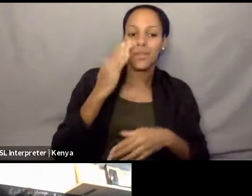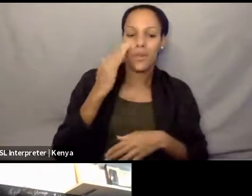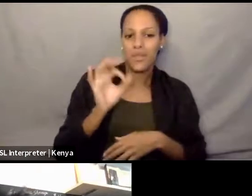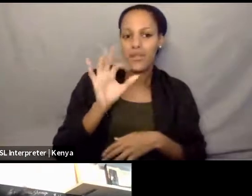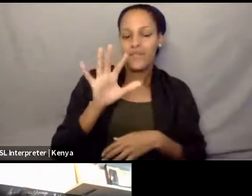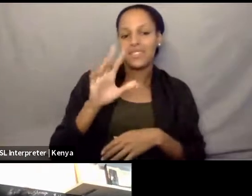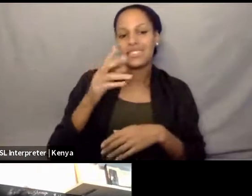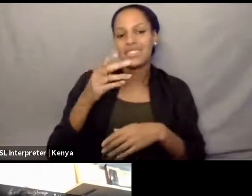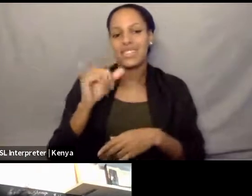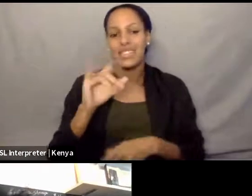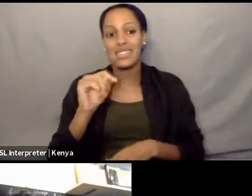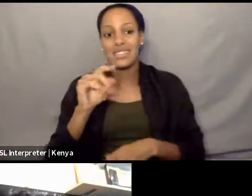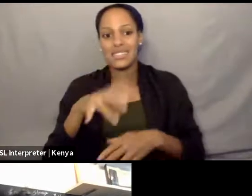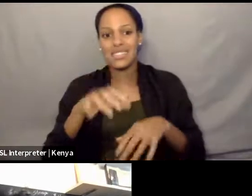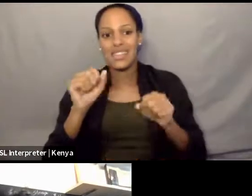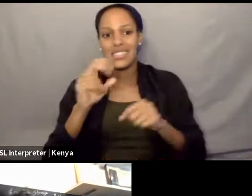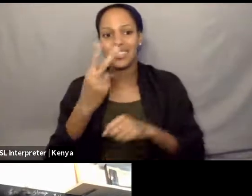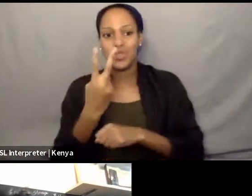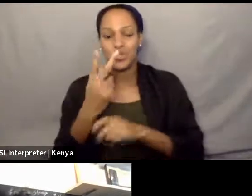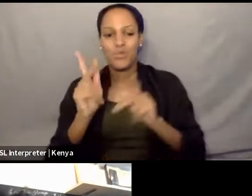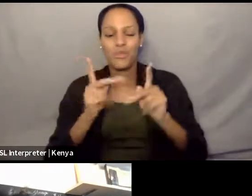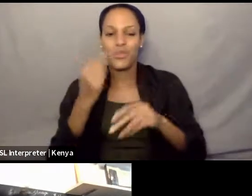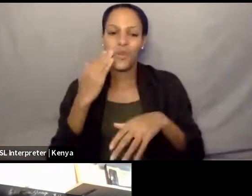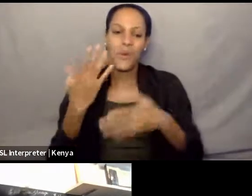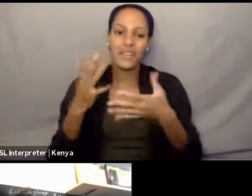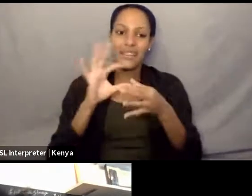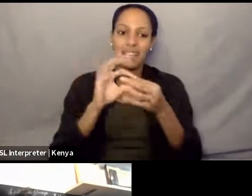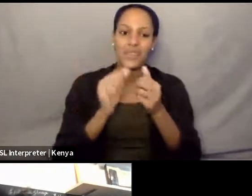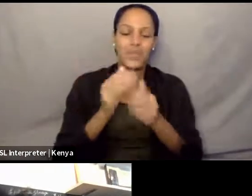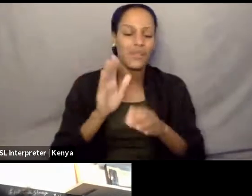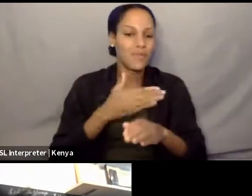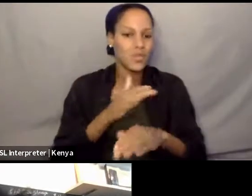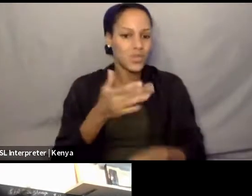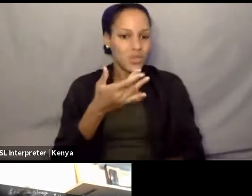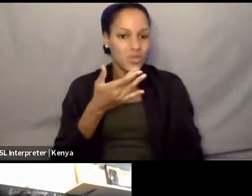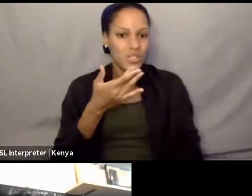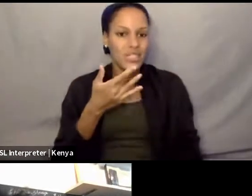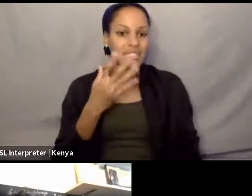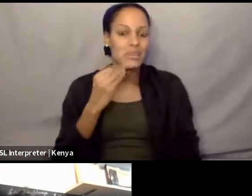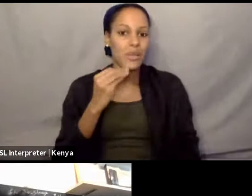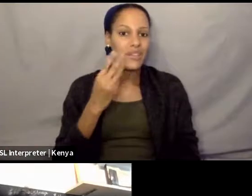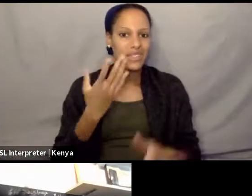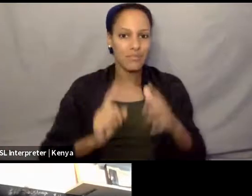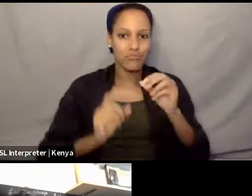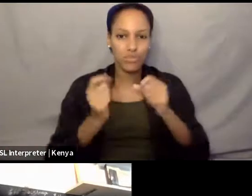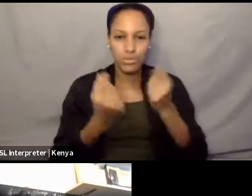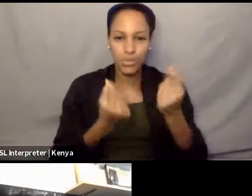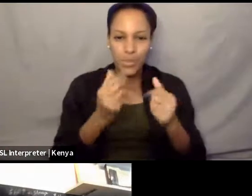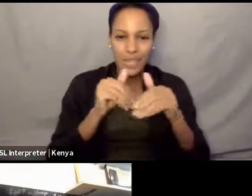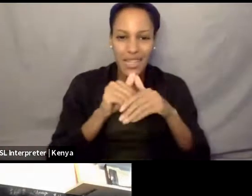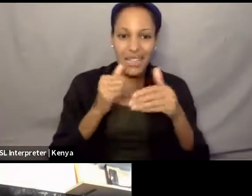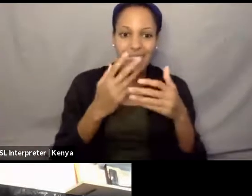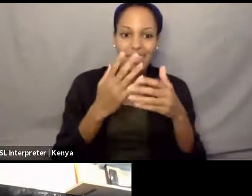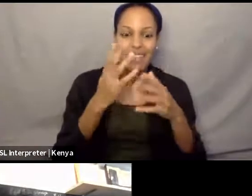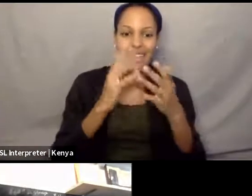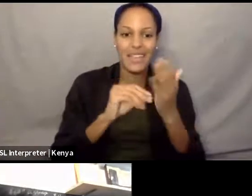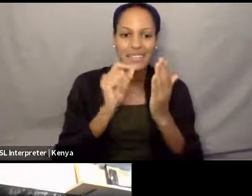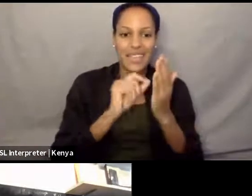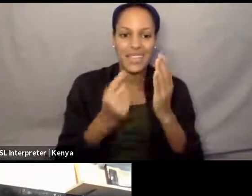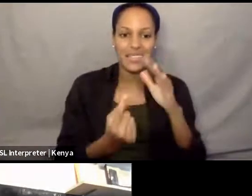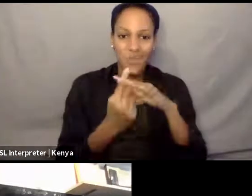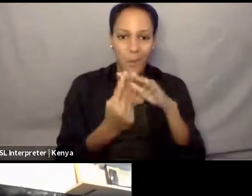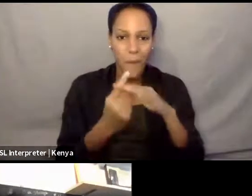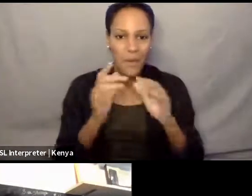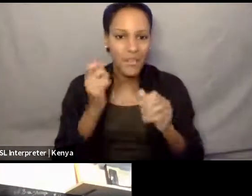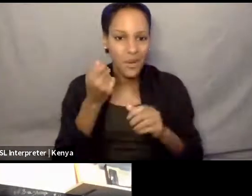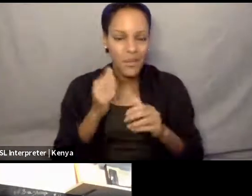and eclectic musical tastes popping up throughout the essays. And of course,